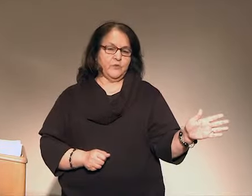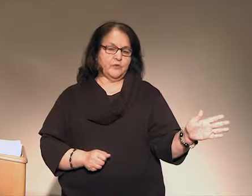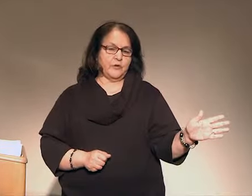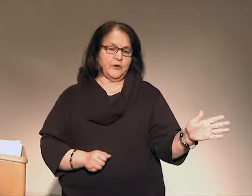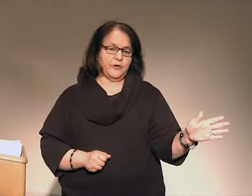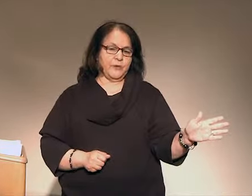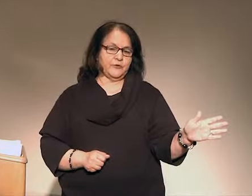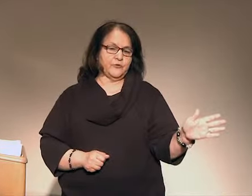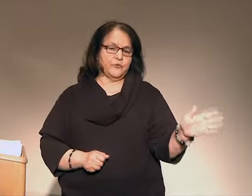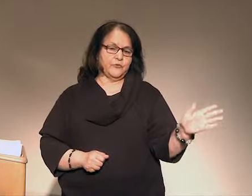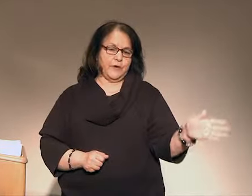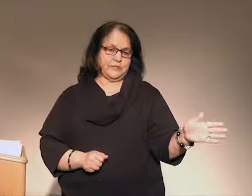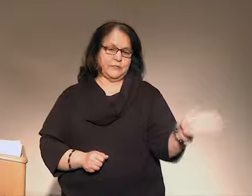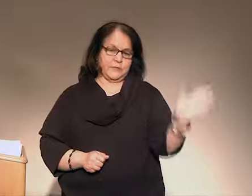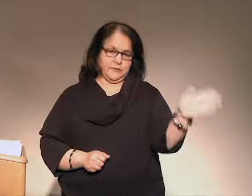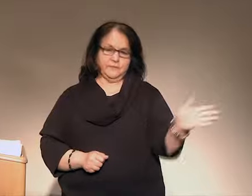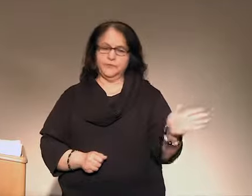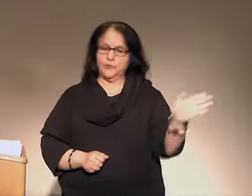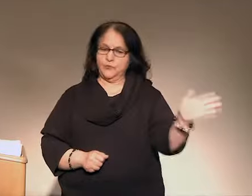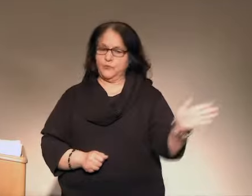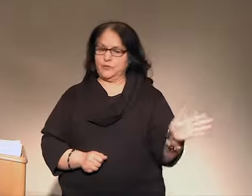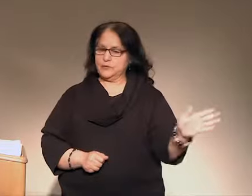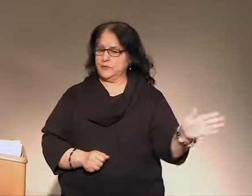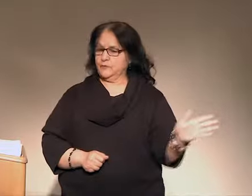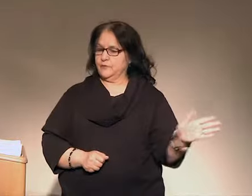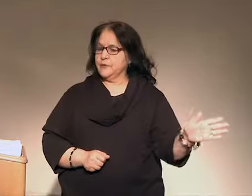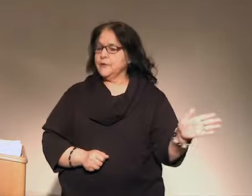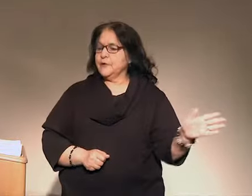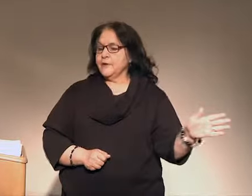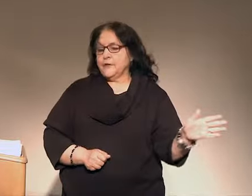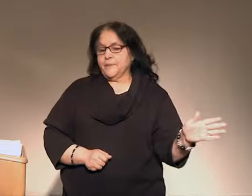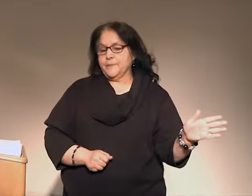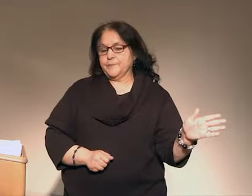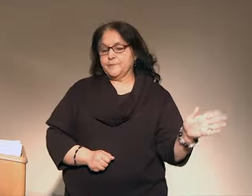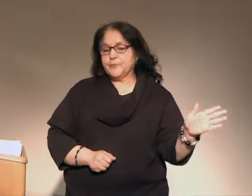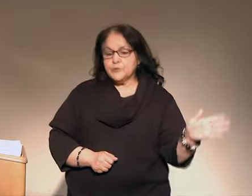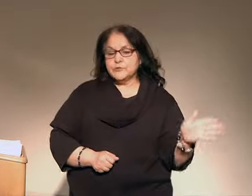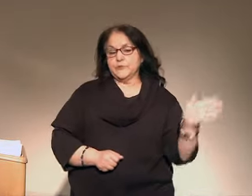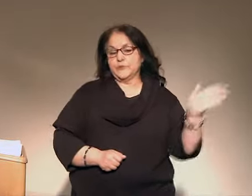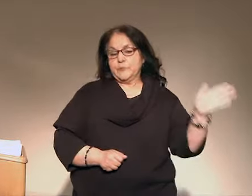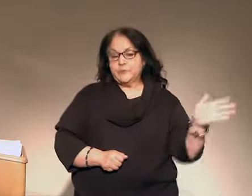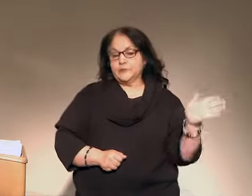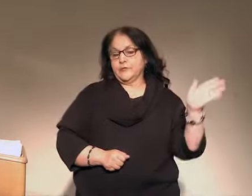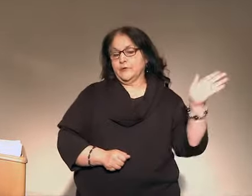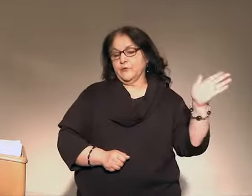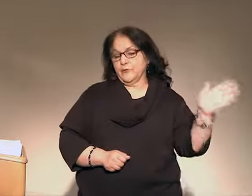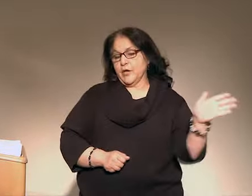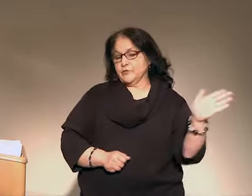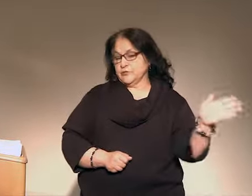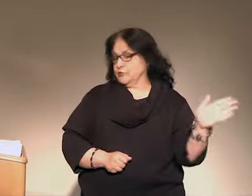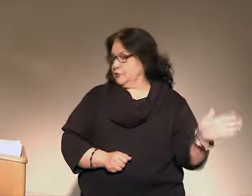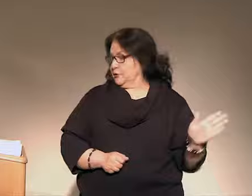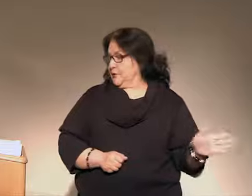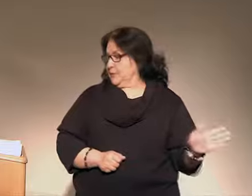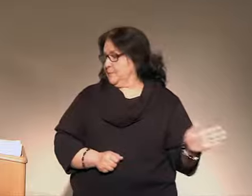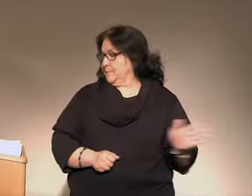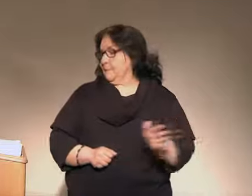we're talking about your right side, or the right side of the person or the building or the location that you're looking at.